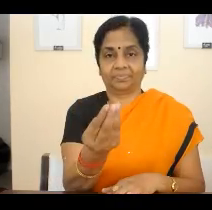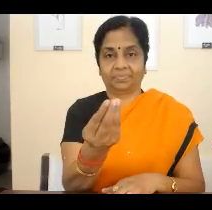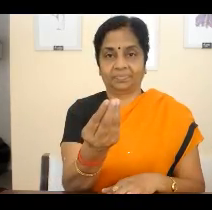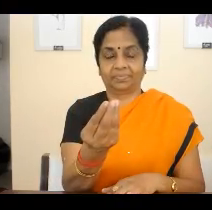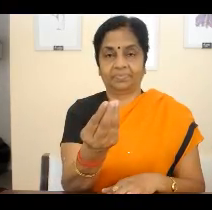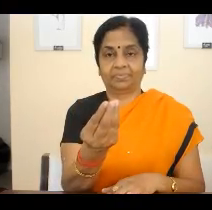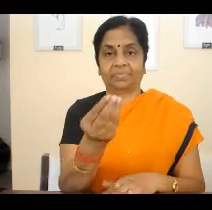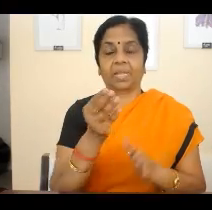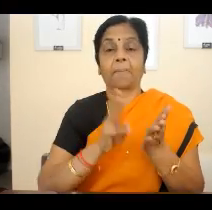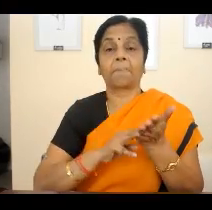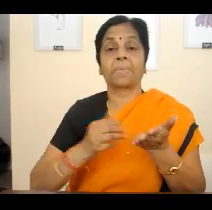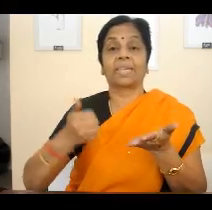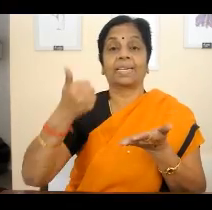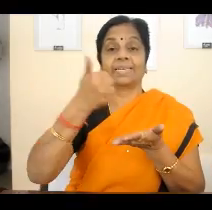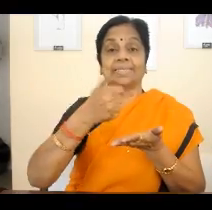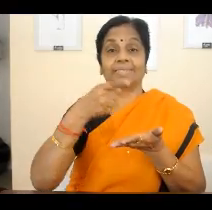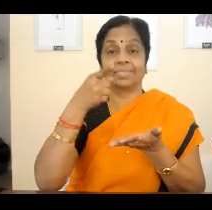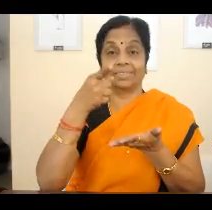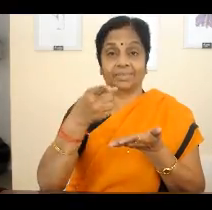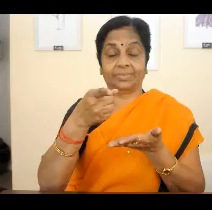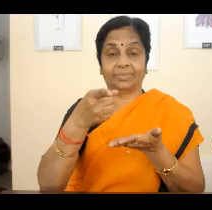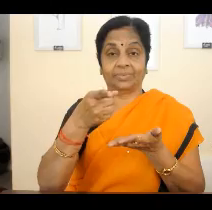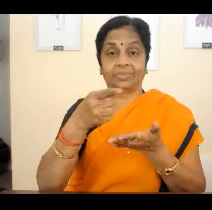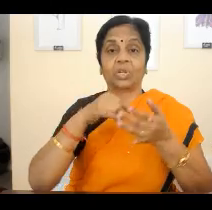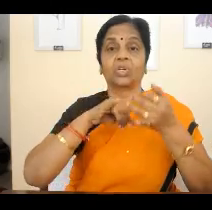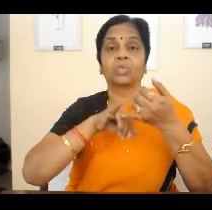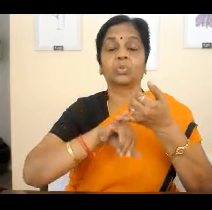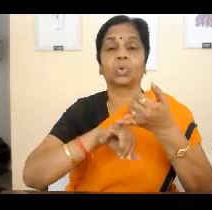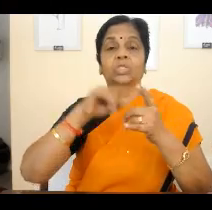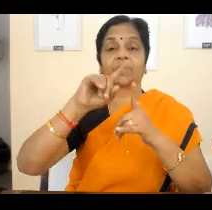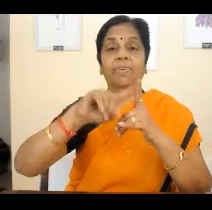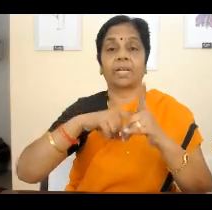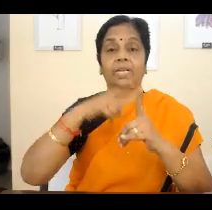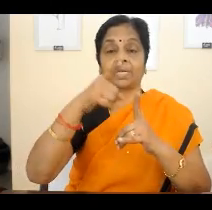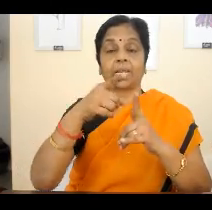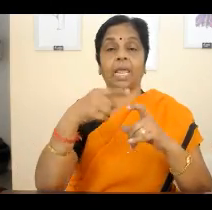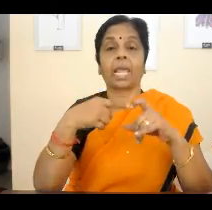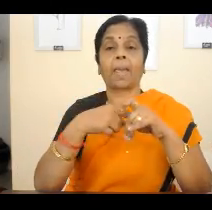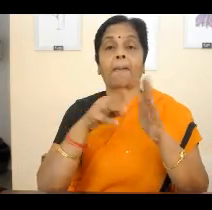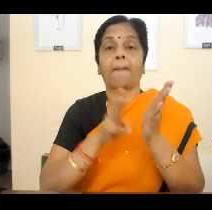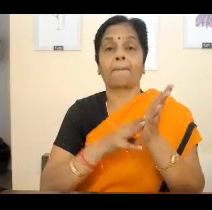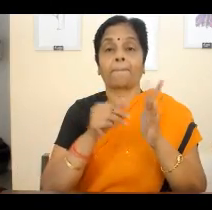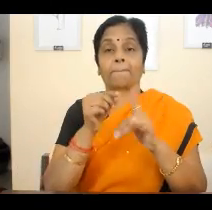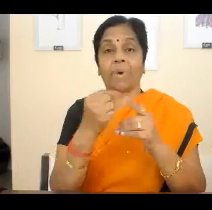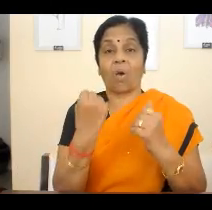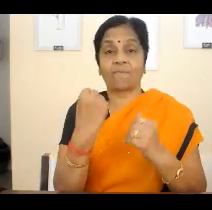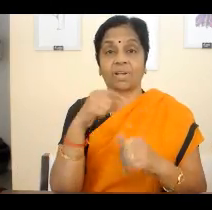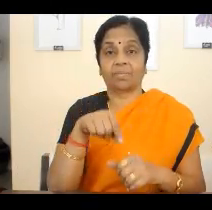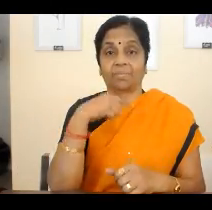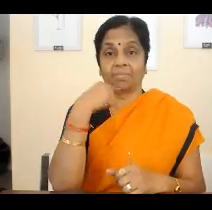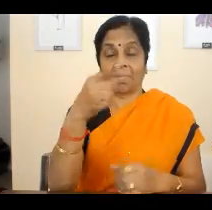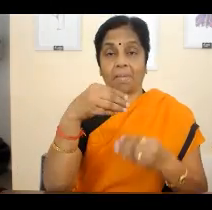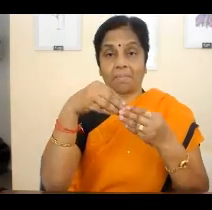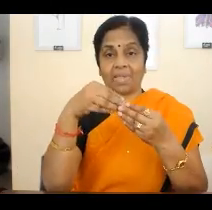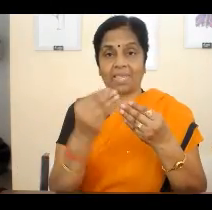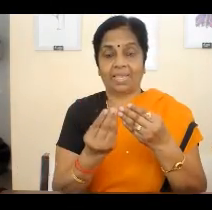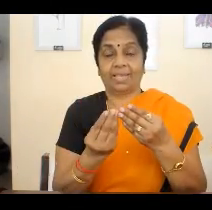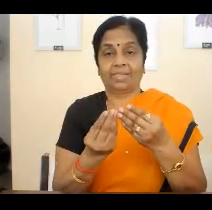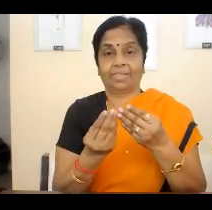The Ministry of Social Justice and Empowerment will examine